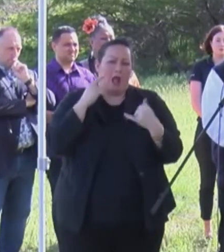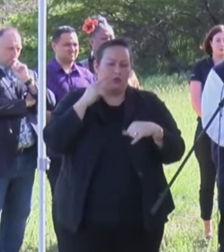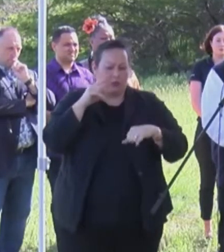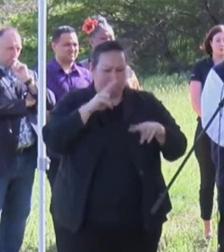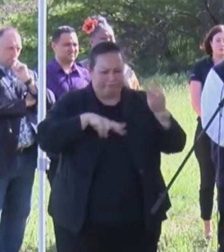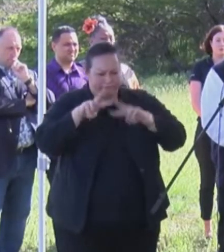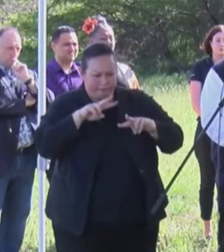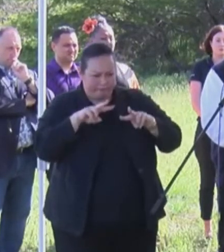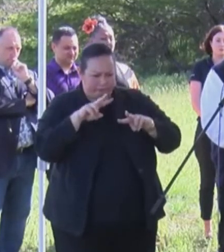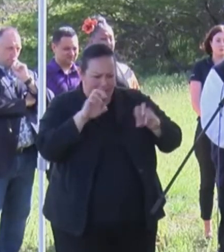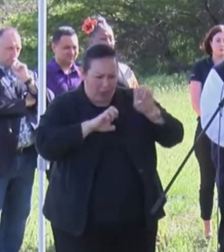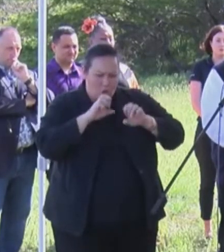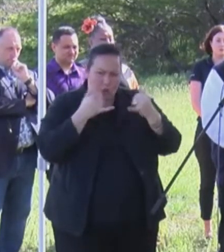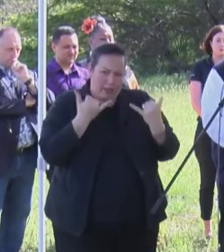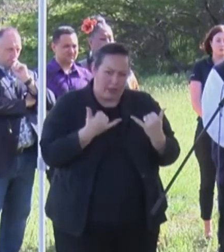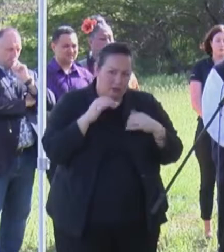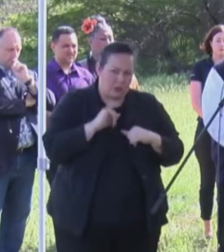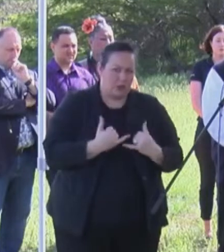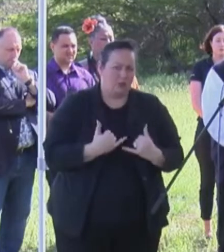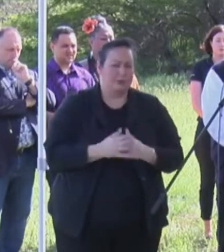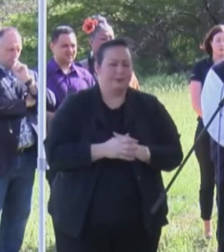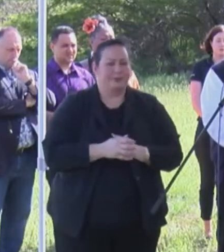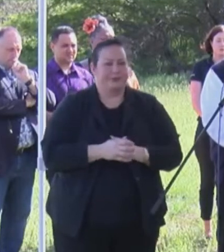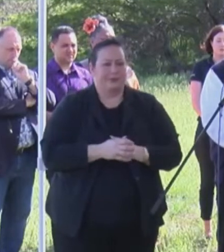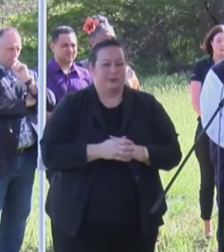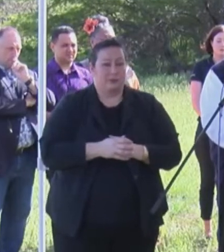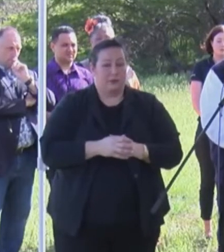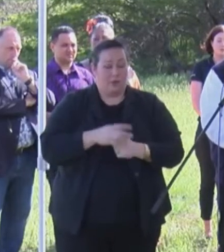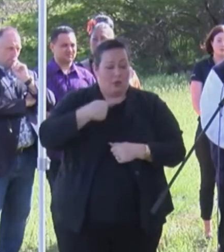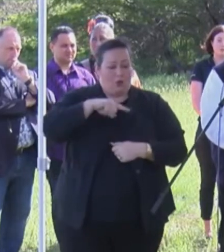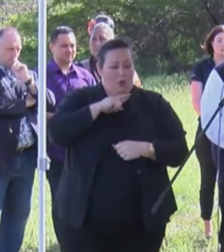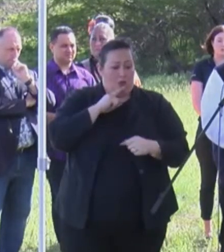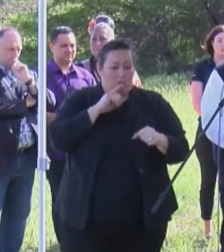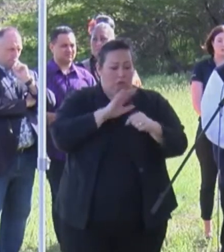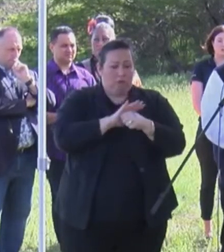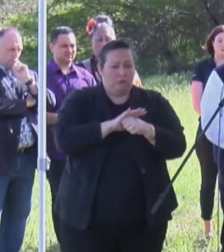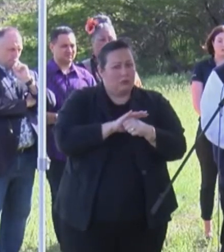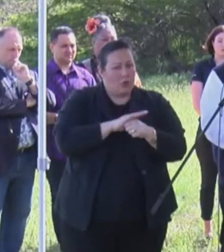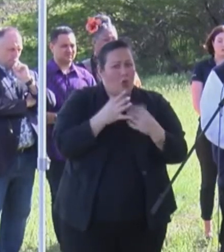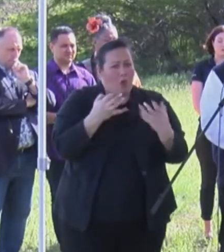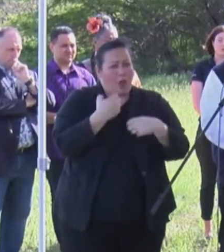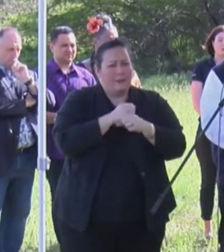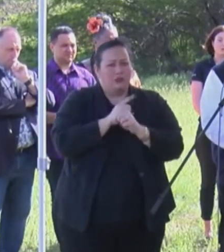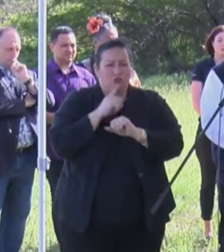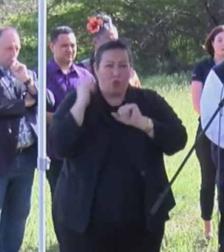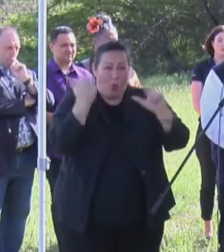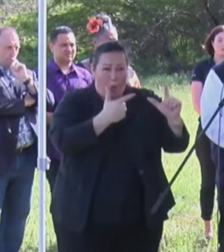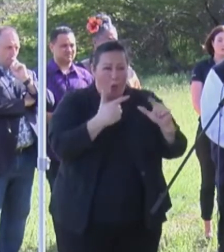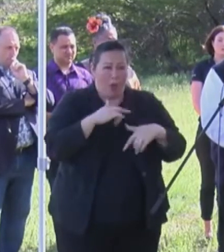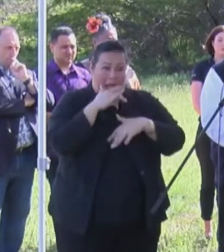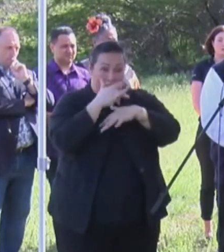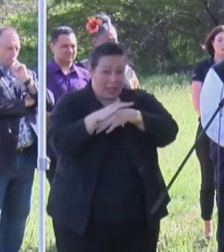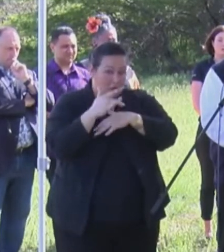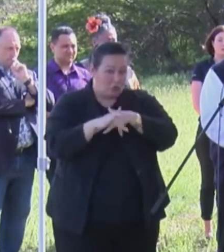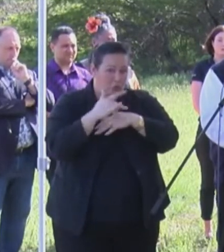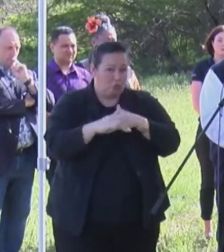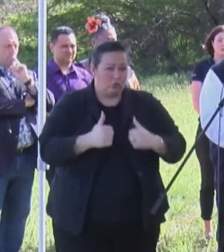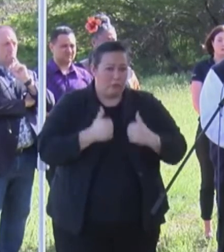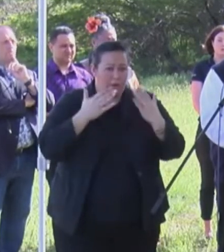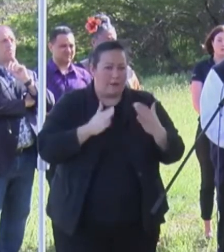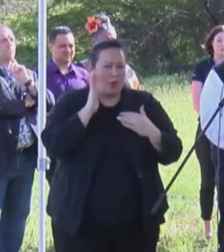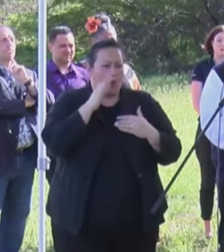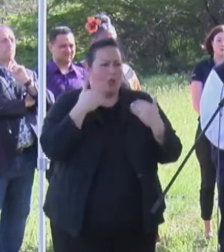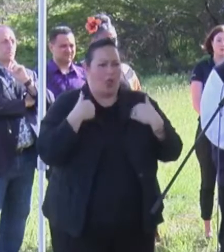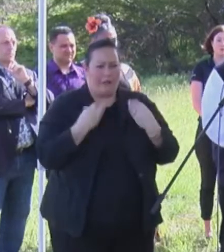available. FEMA is committed to ensuring that every eligible survivor receives a solution. As we